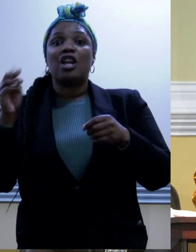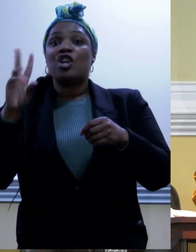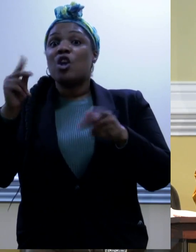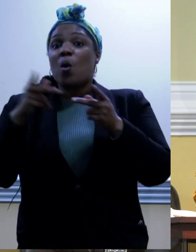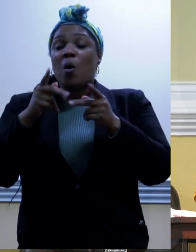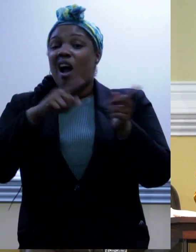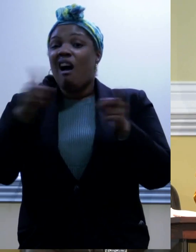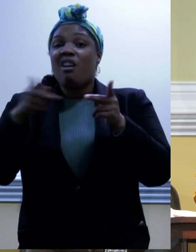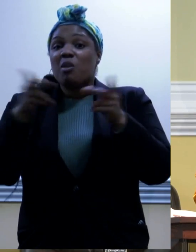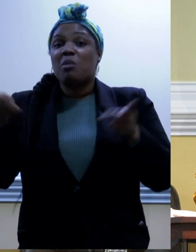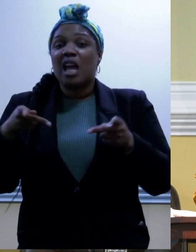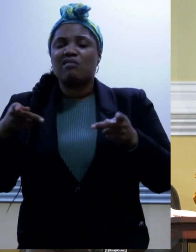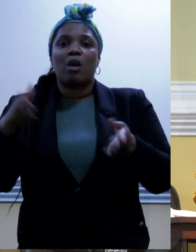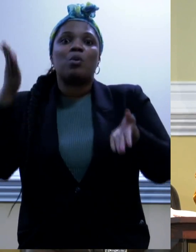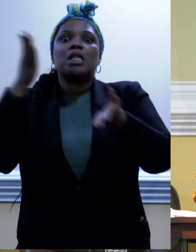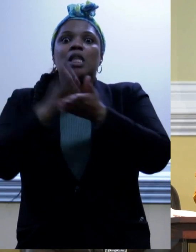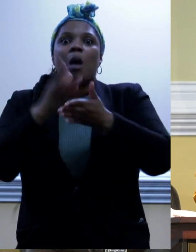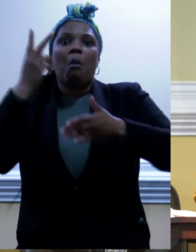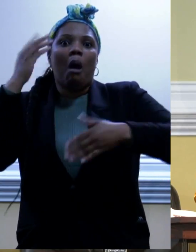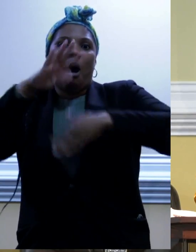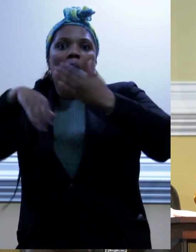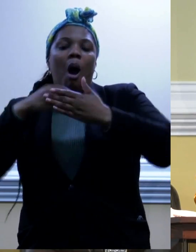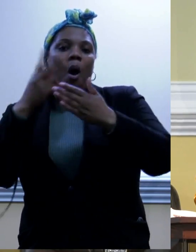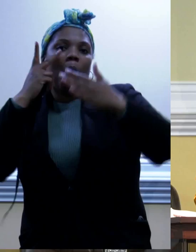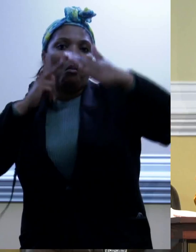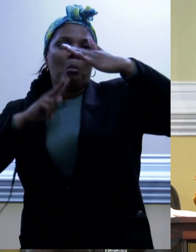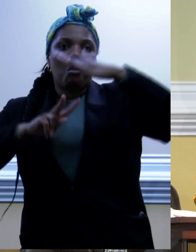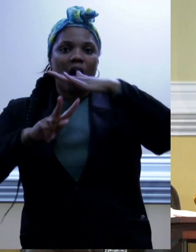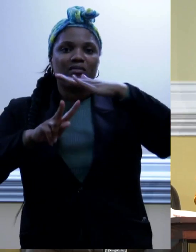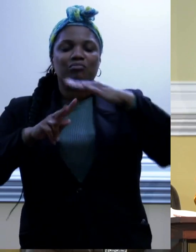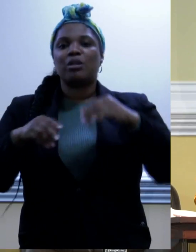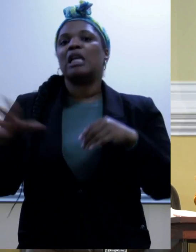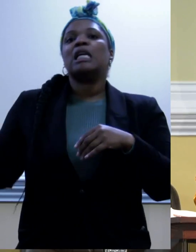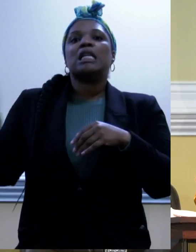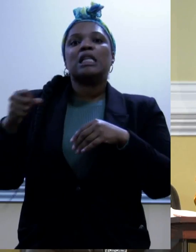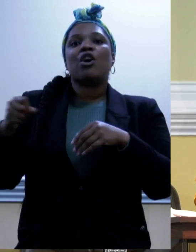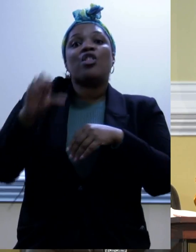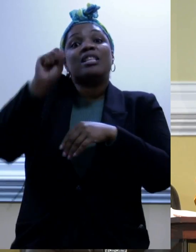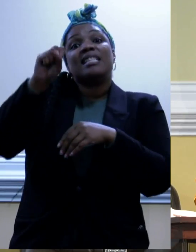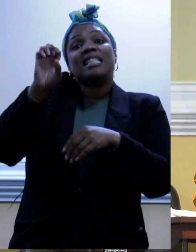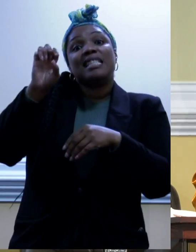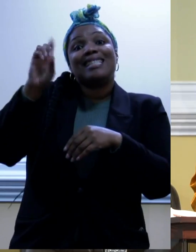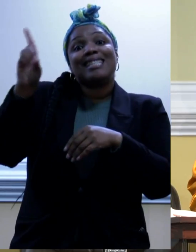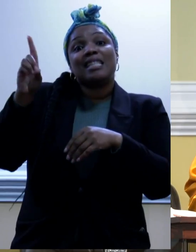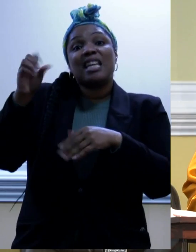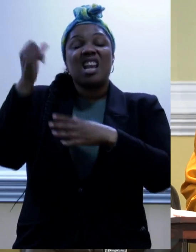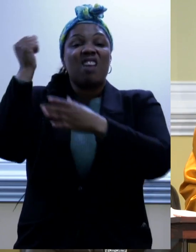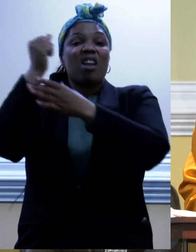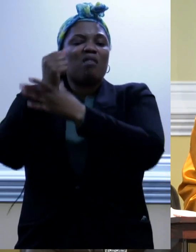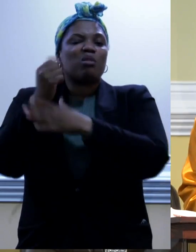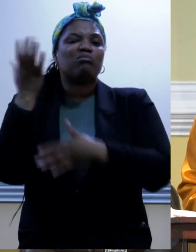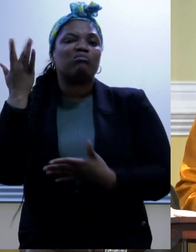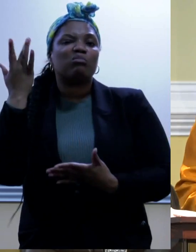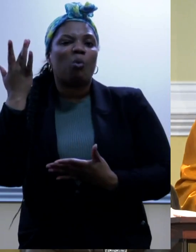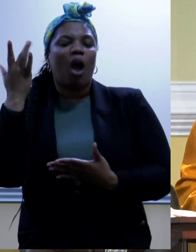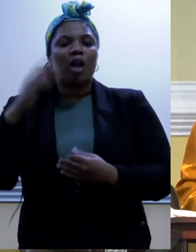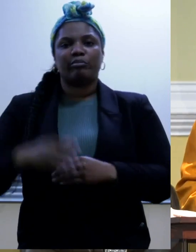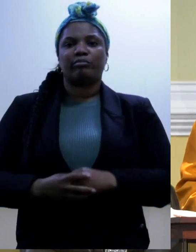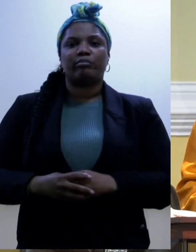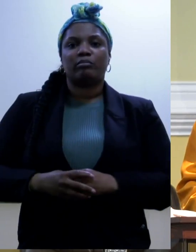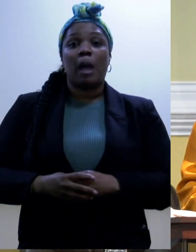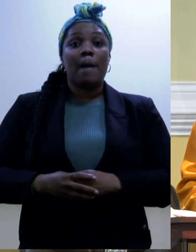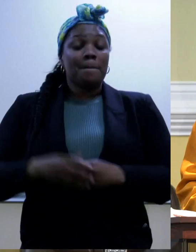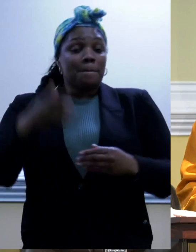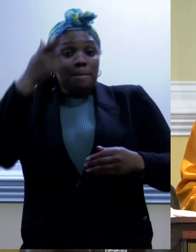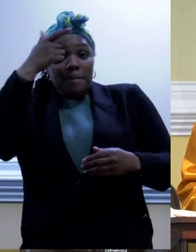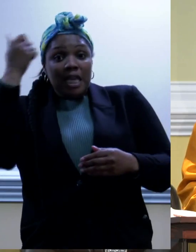all prophecy. So he took upon him the seed of Abraham. Why did he have to take